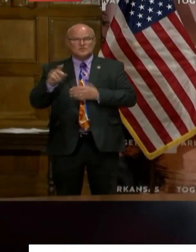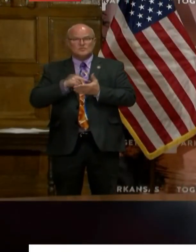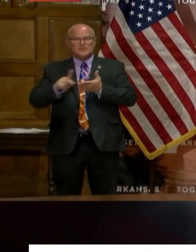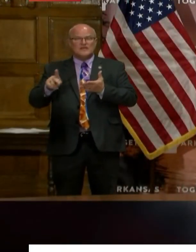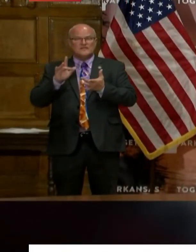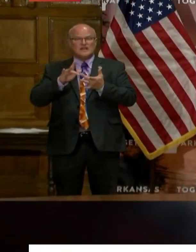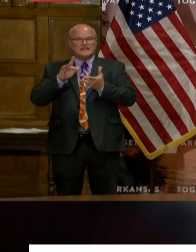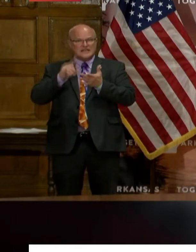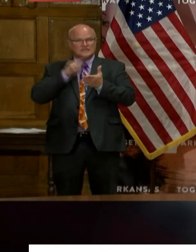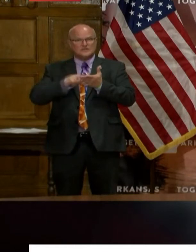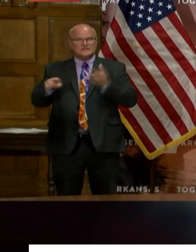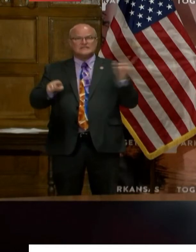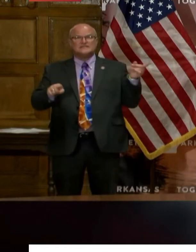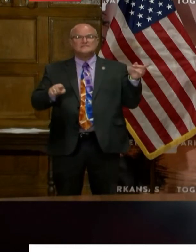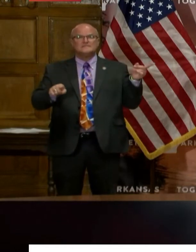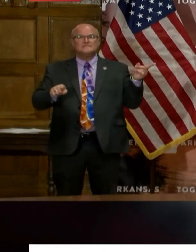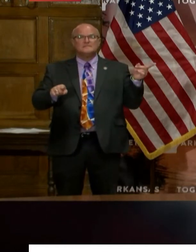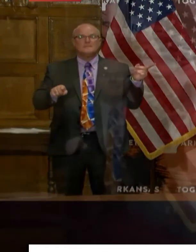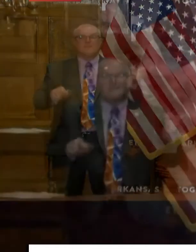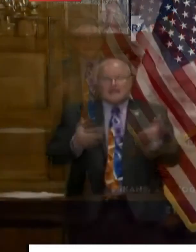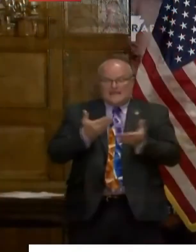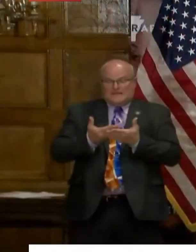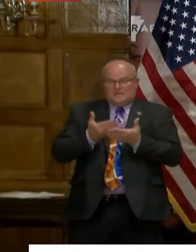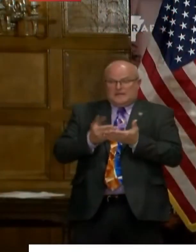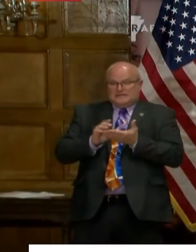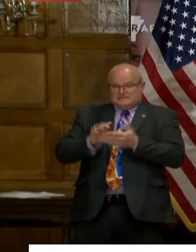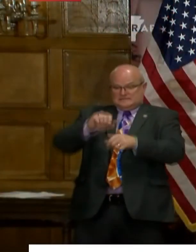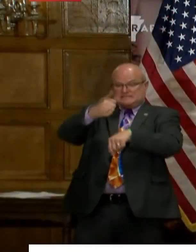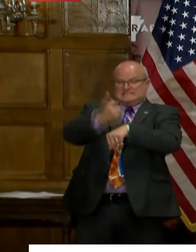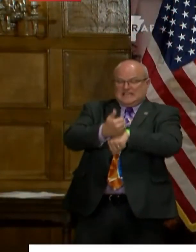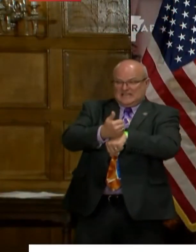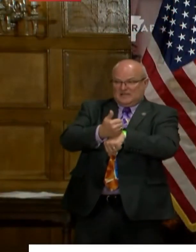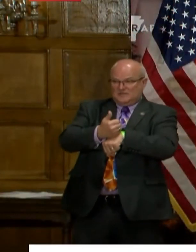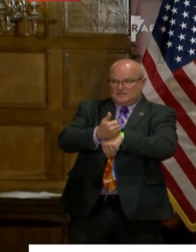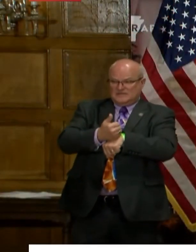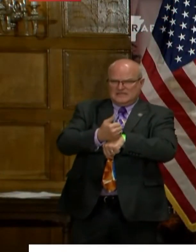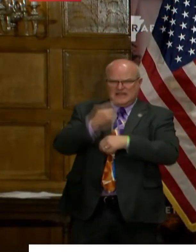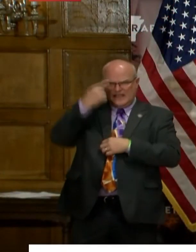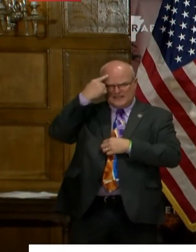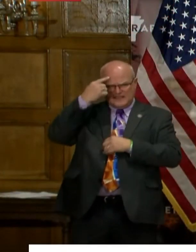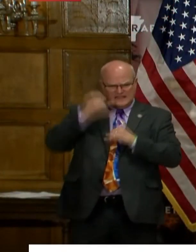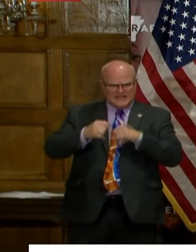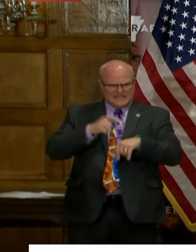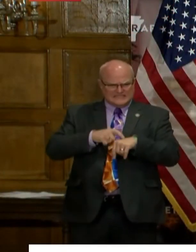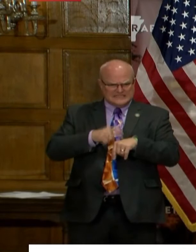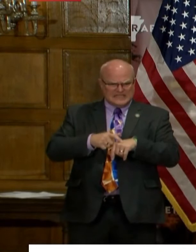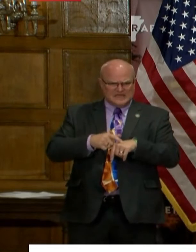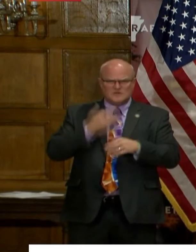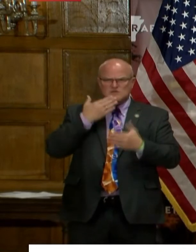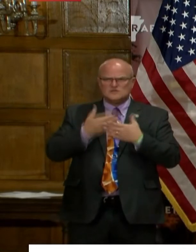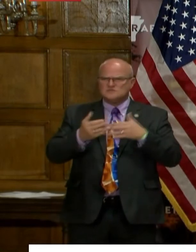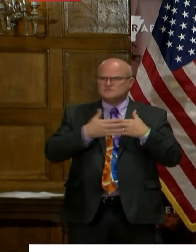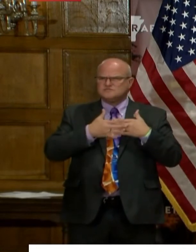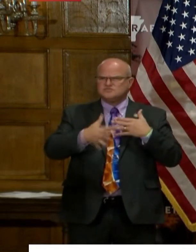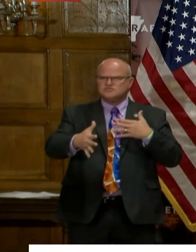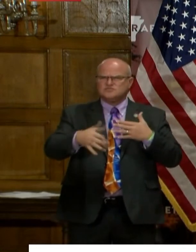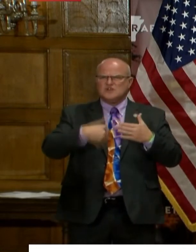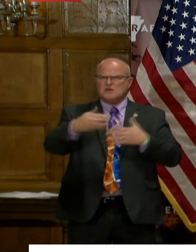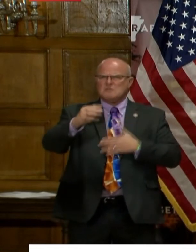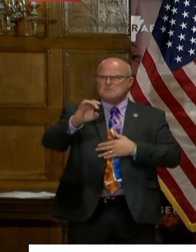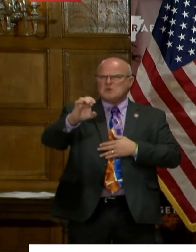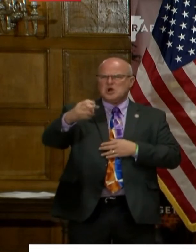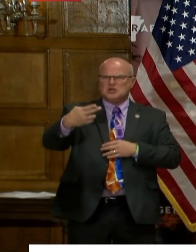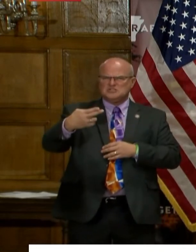for contact tracing? Well, the money that's set in place to set up the infrastructure, and I believe the last time that is good for like through next